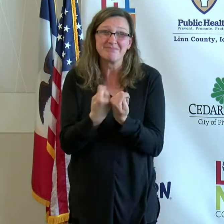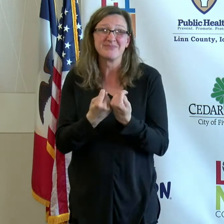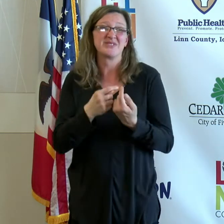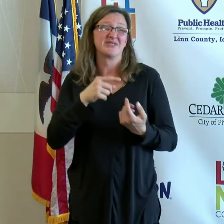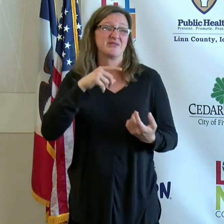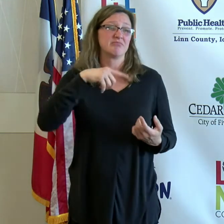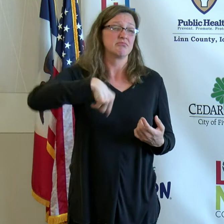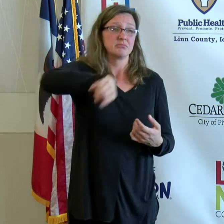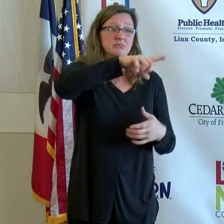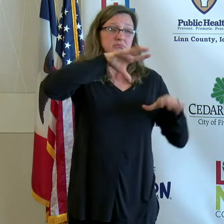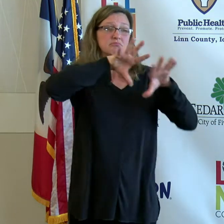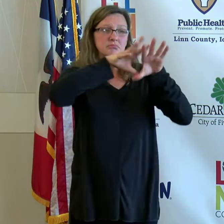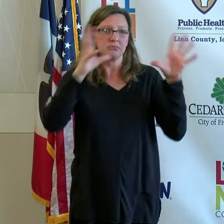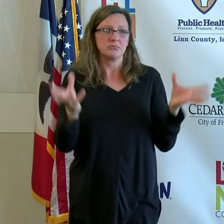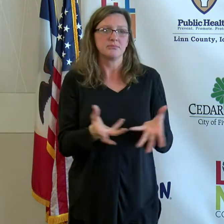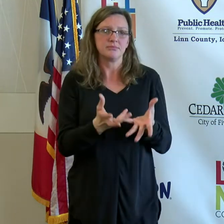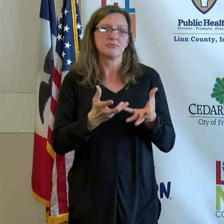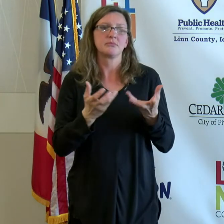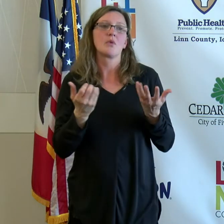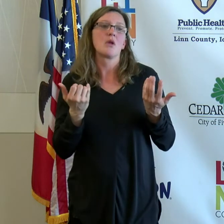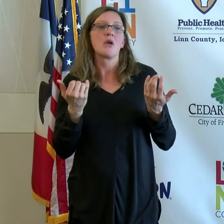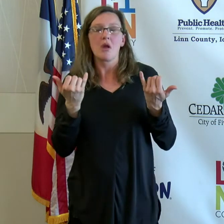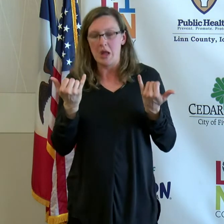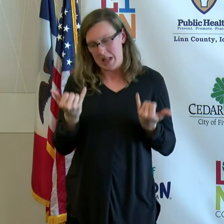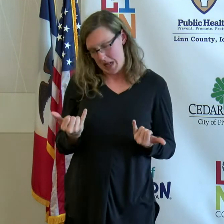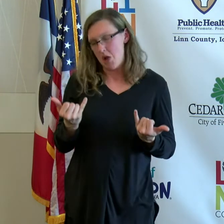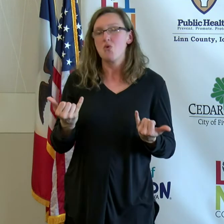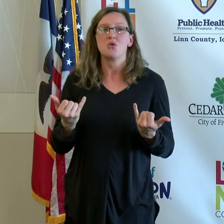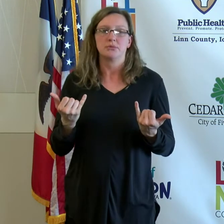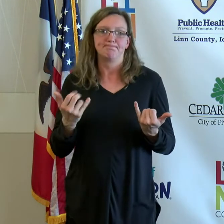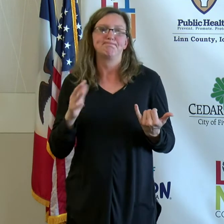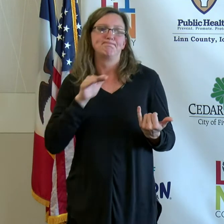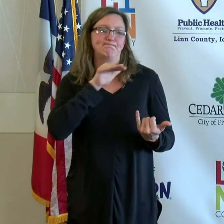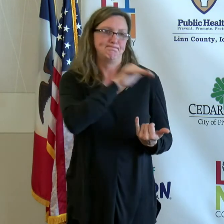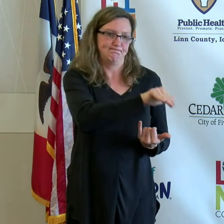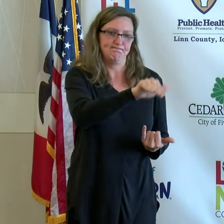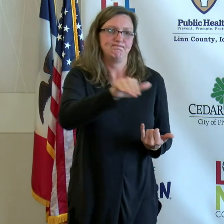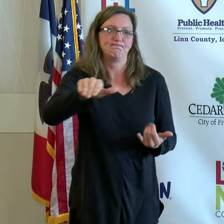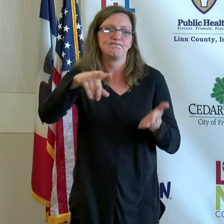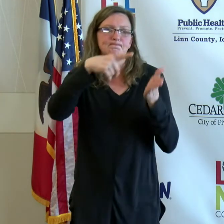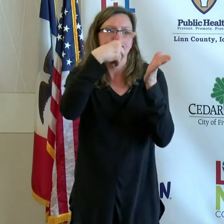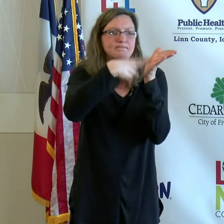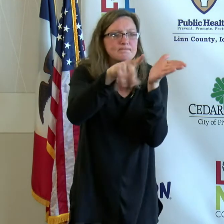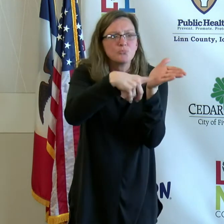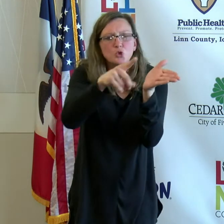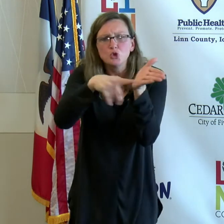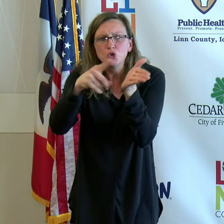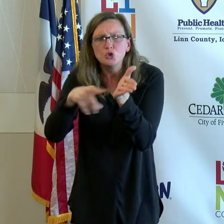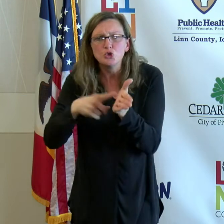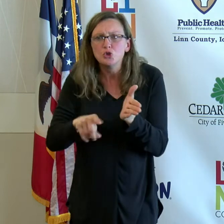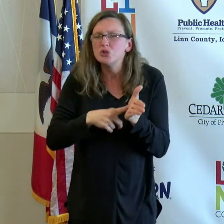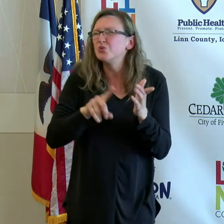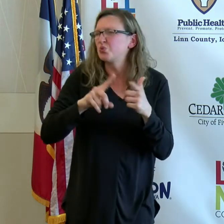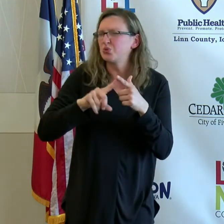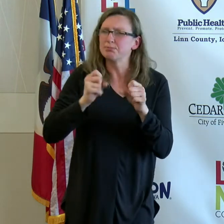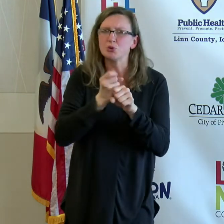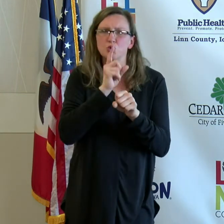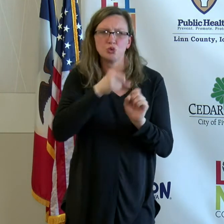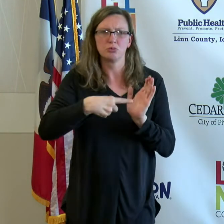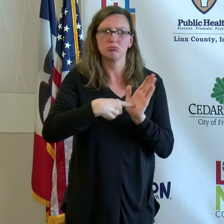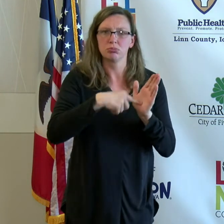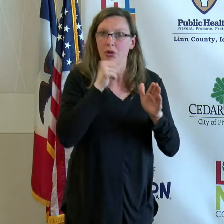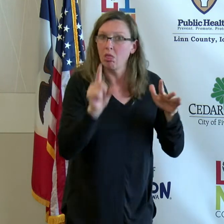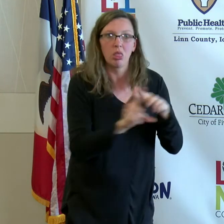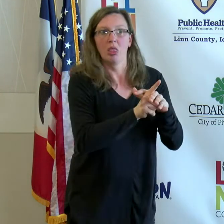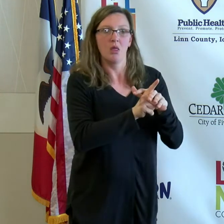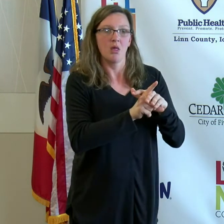are having daily phone calls with Heritage. And part of those phone calls is going over every single